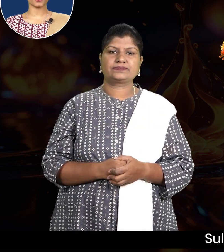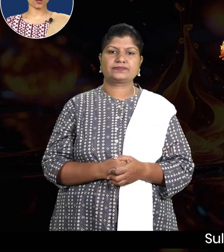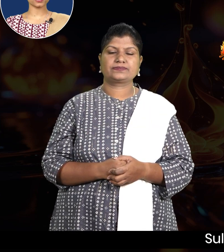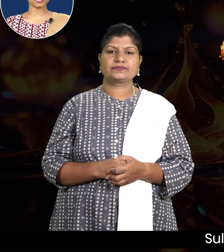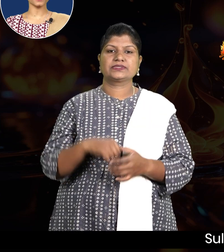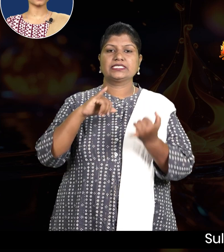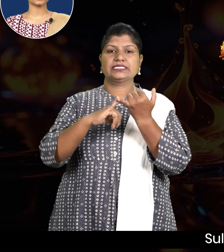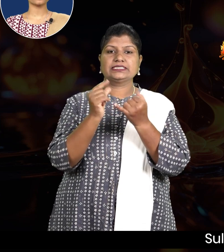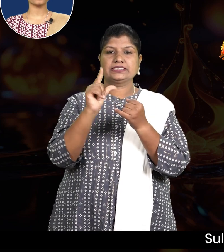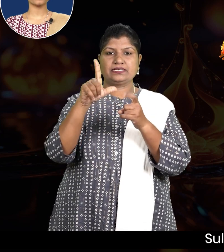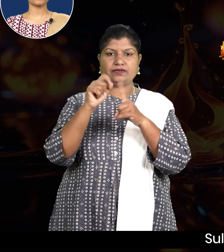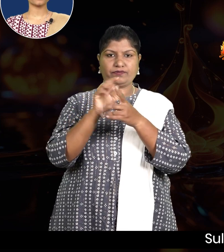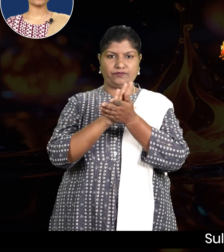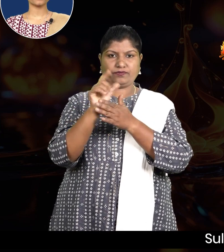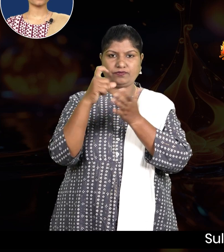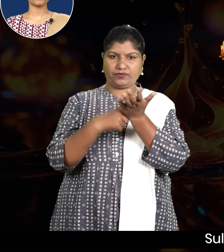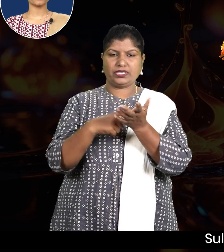sulfur dioxide,